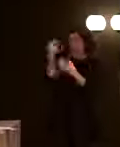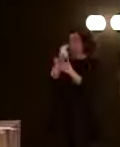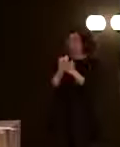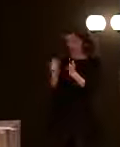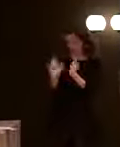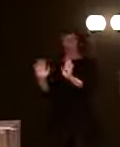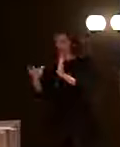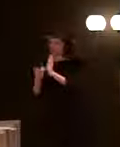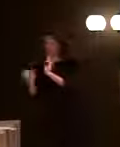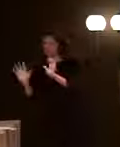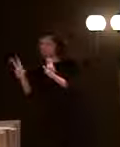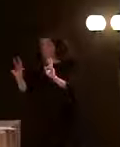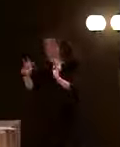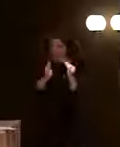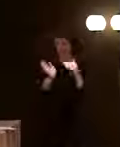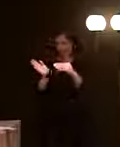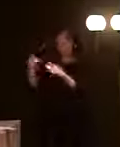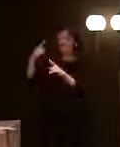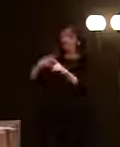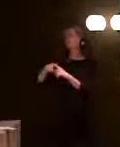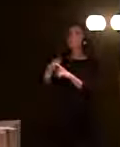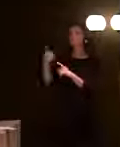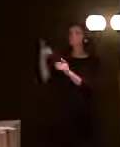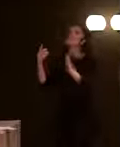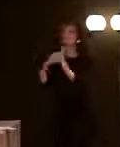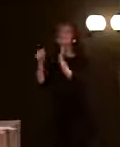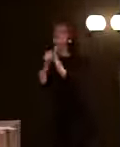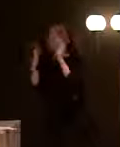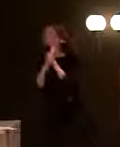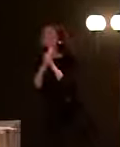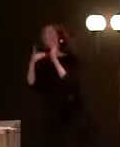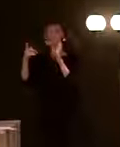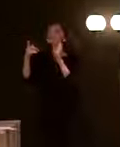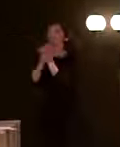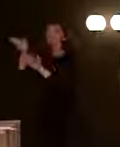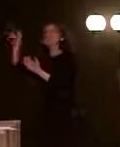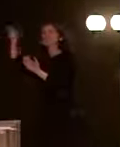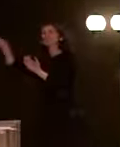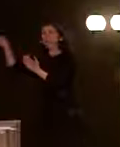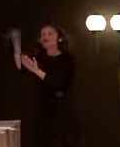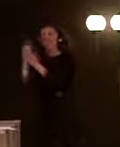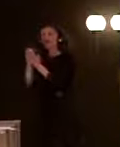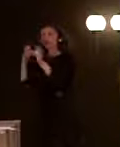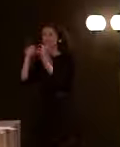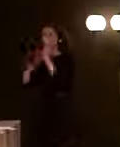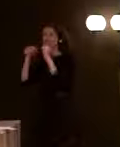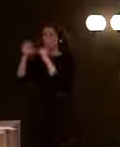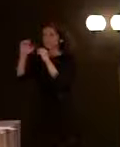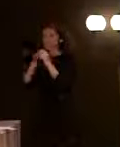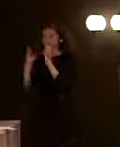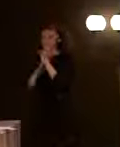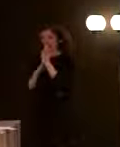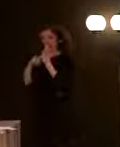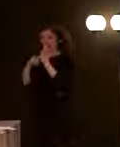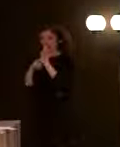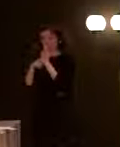students might not be able to name it and to say that that is symbolism, but they'll be able to discuss what they can see and then what